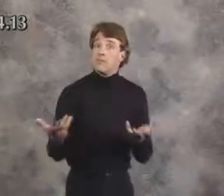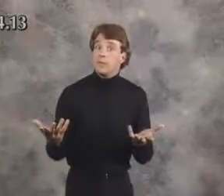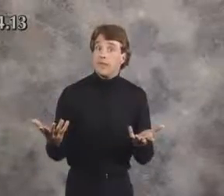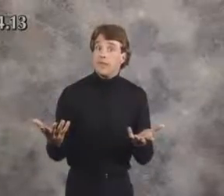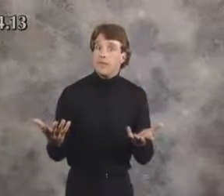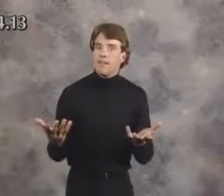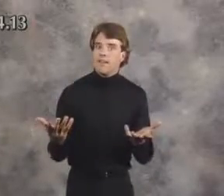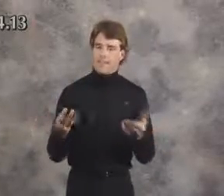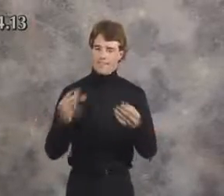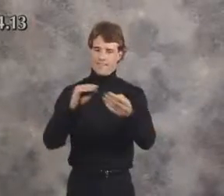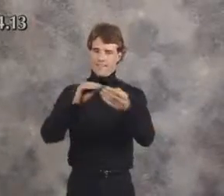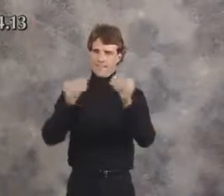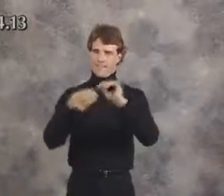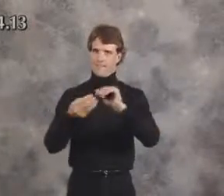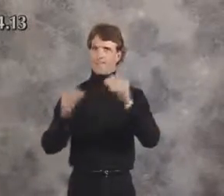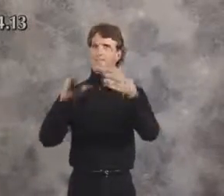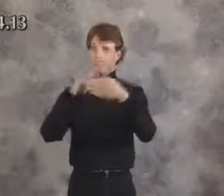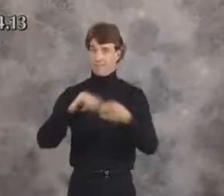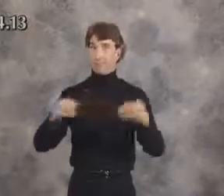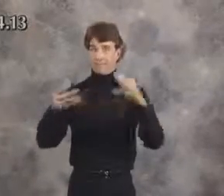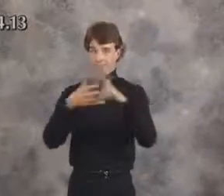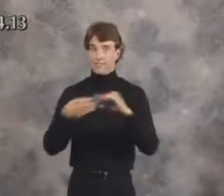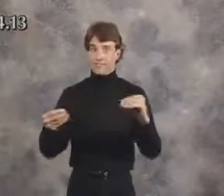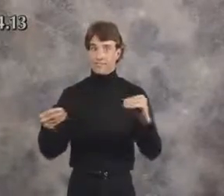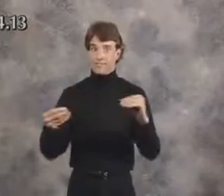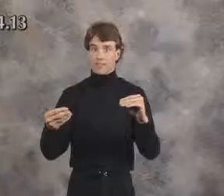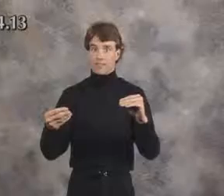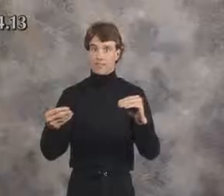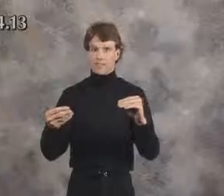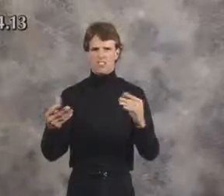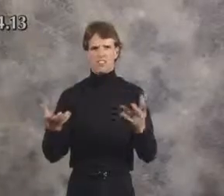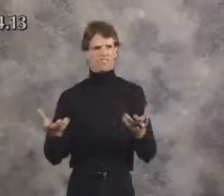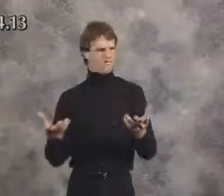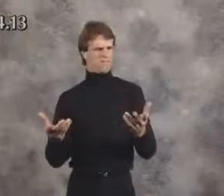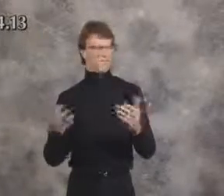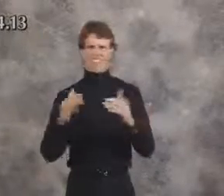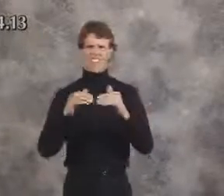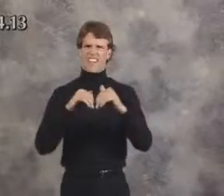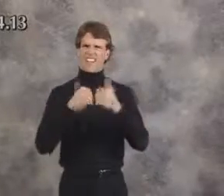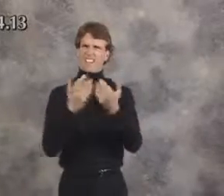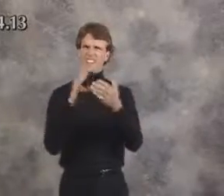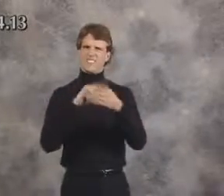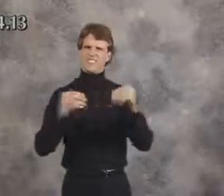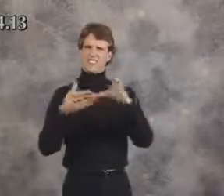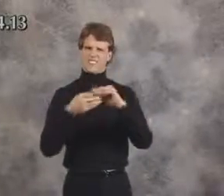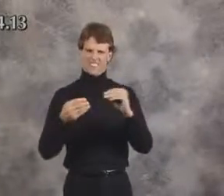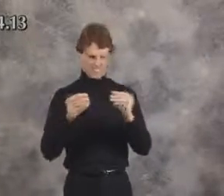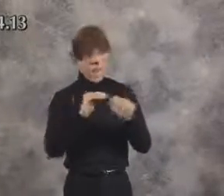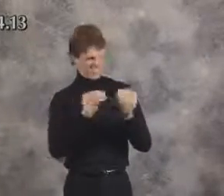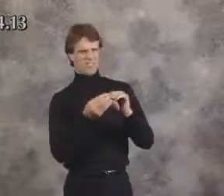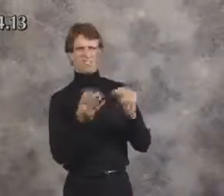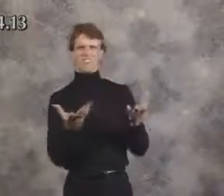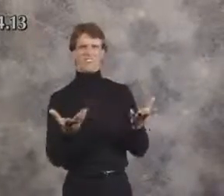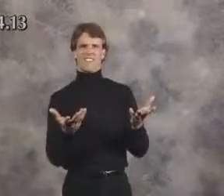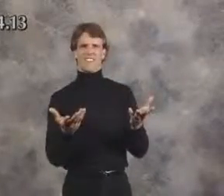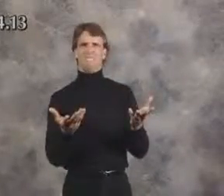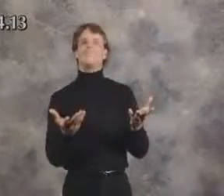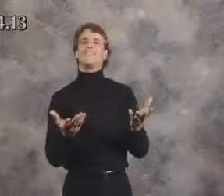in storytelling. For example, there is number storytelling. Well, now how do you